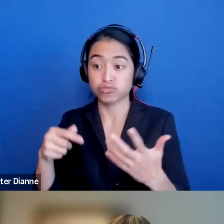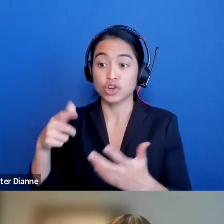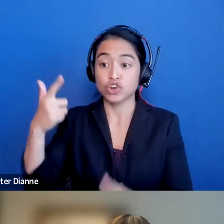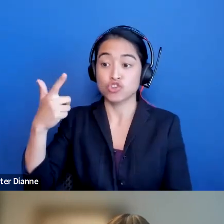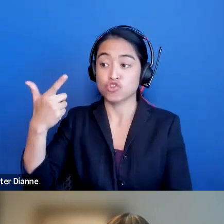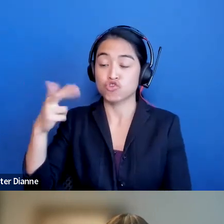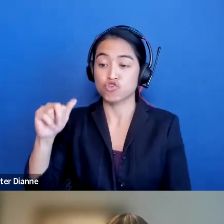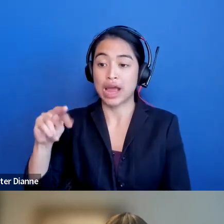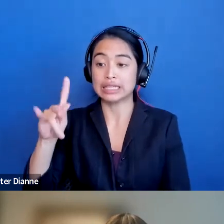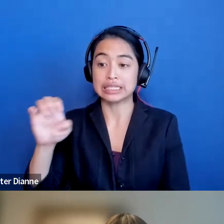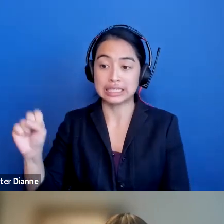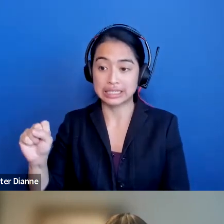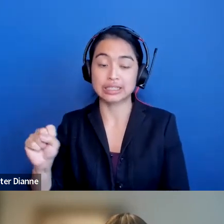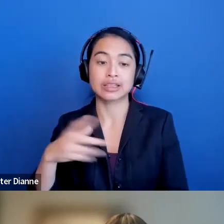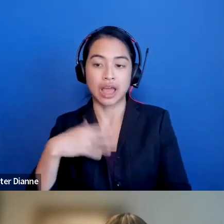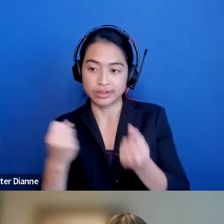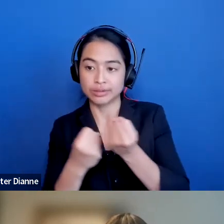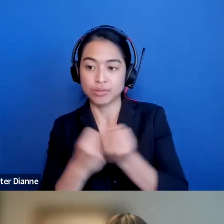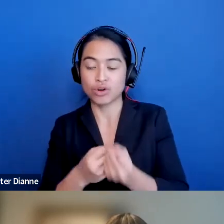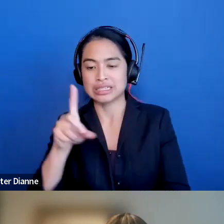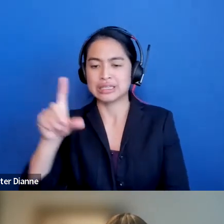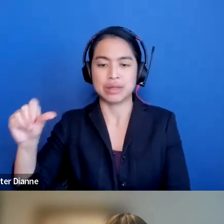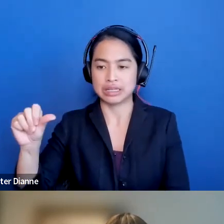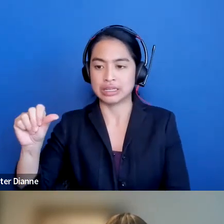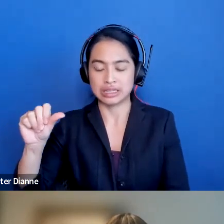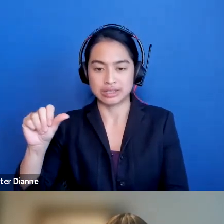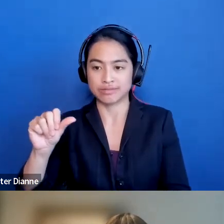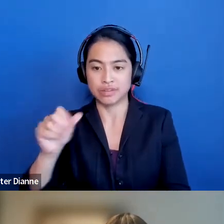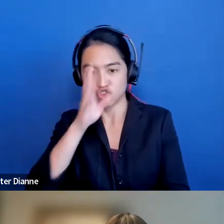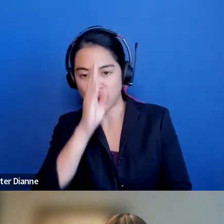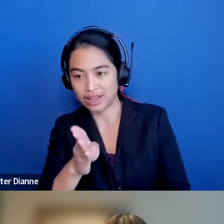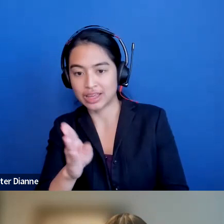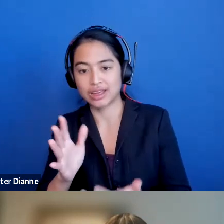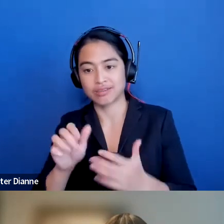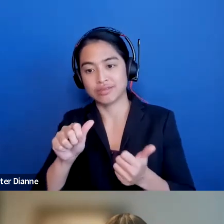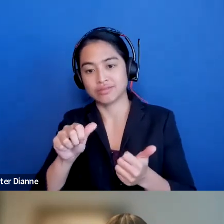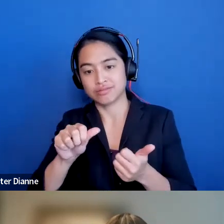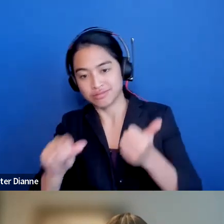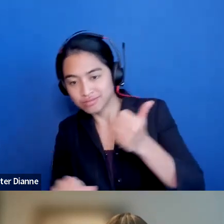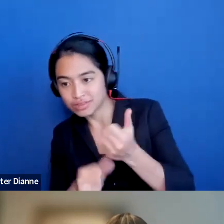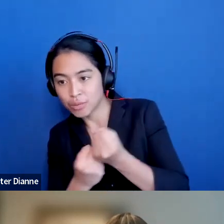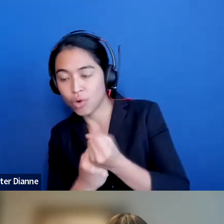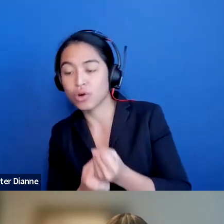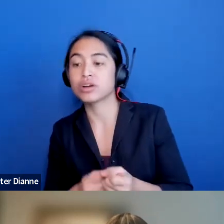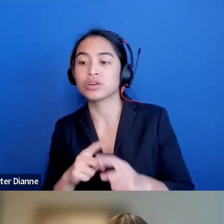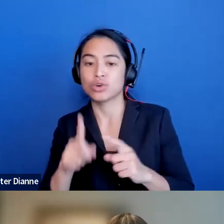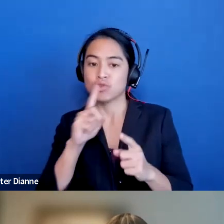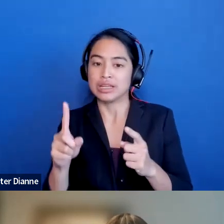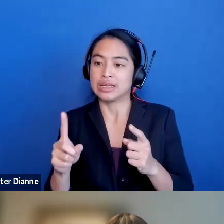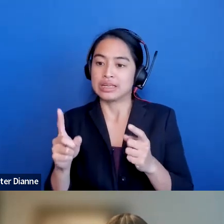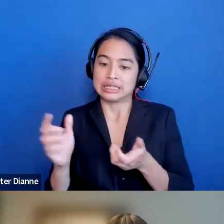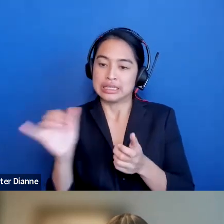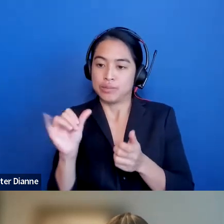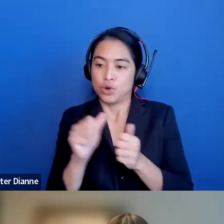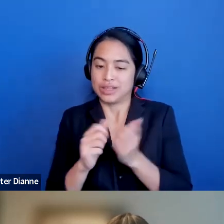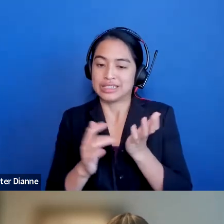with disabilities directly or indirectly in an array of ways. And that is holds similar to the technical